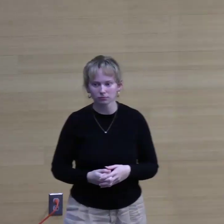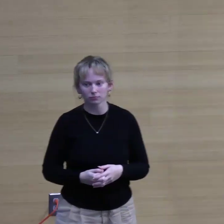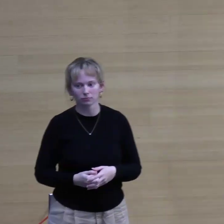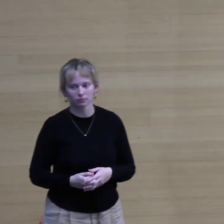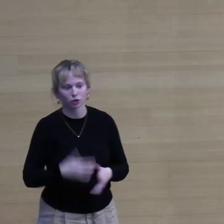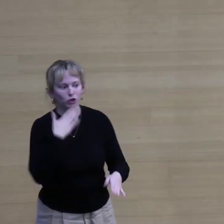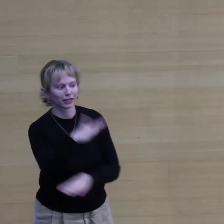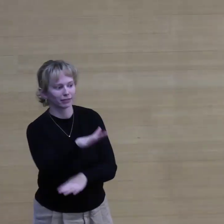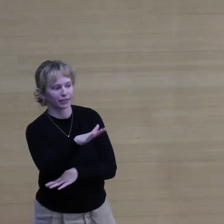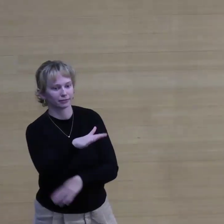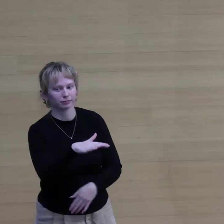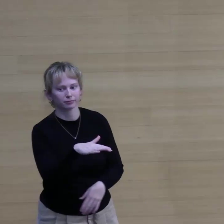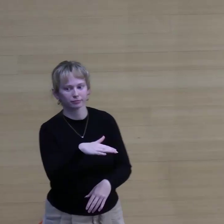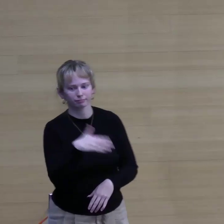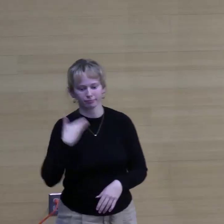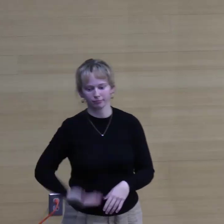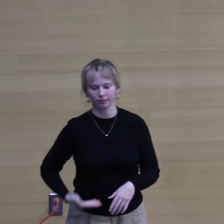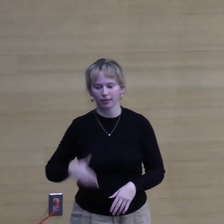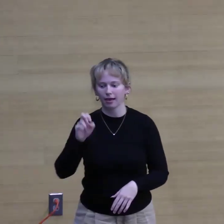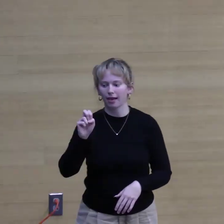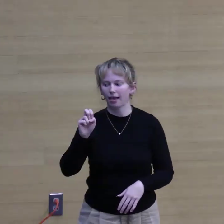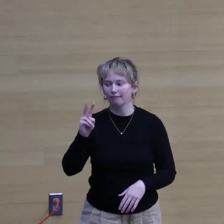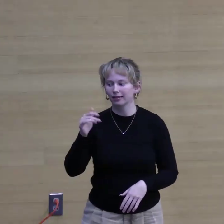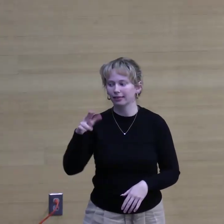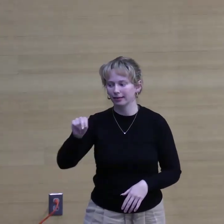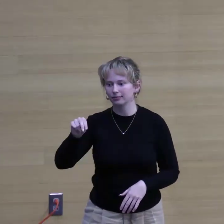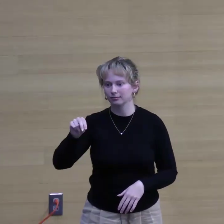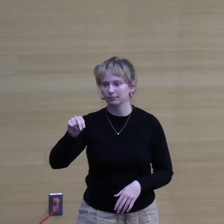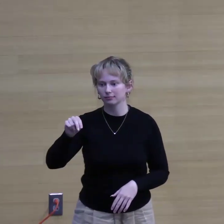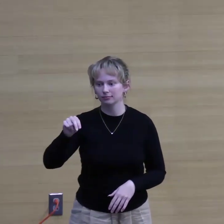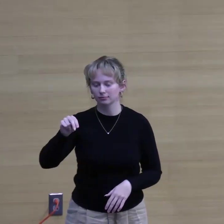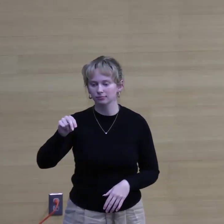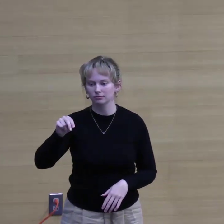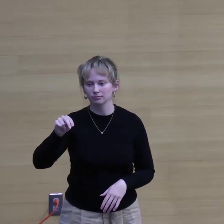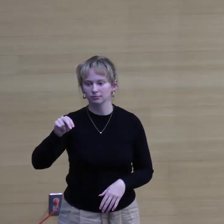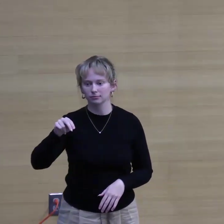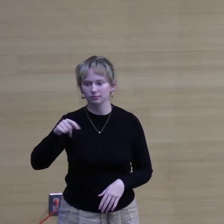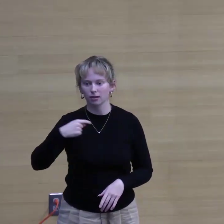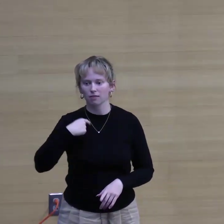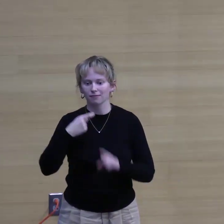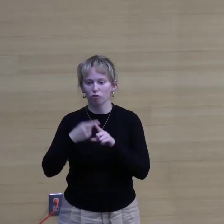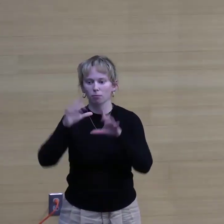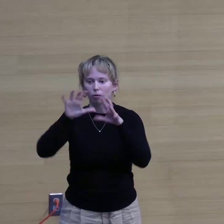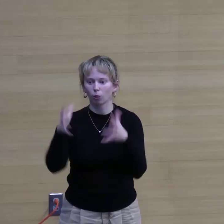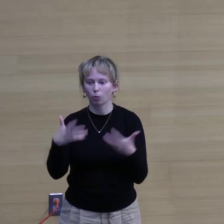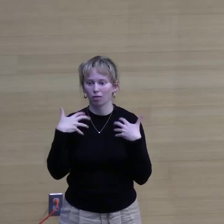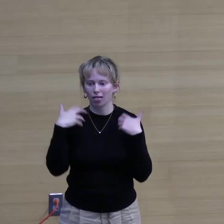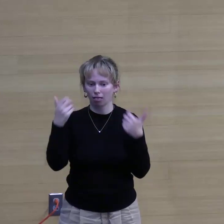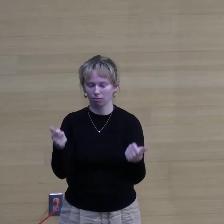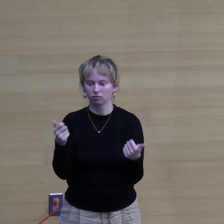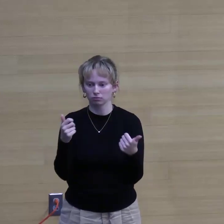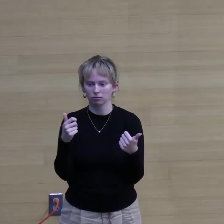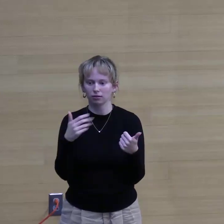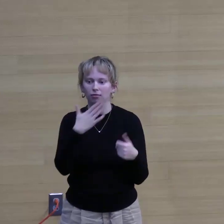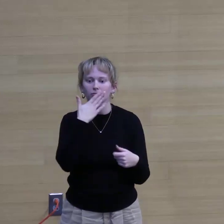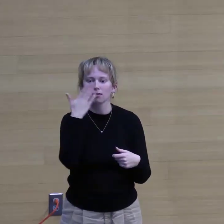Good evening. My name is Evelyn Maziku. I'm a student from Global Health Policy and Management.